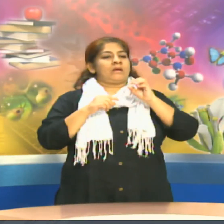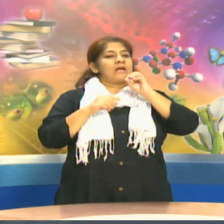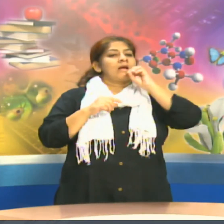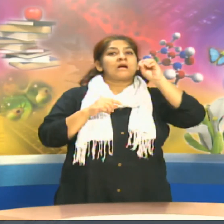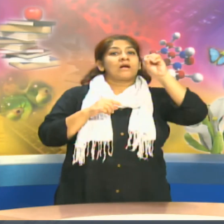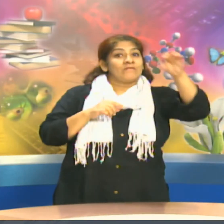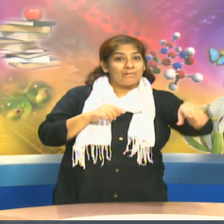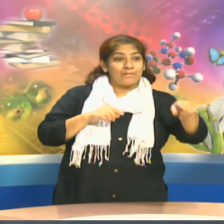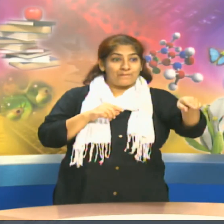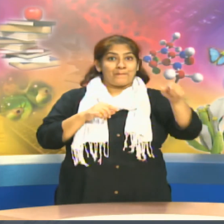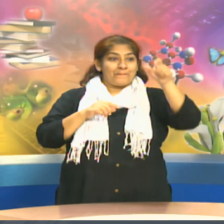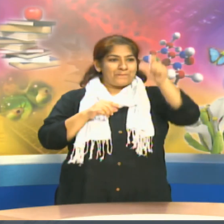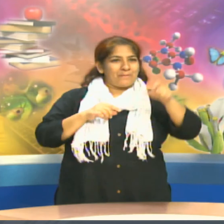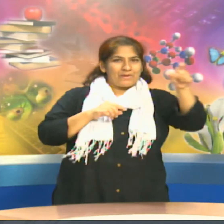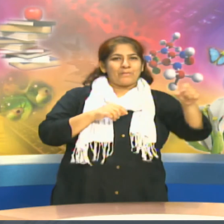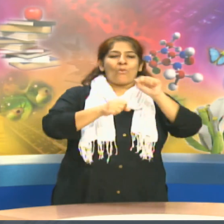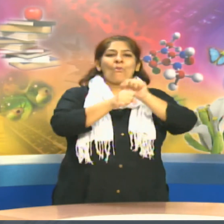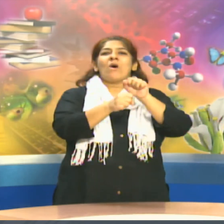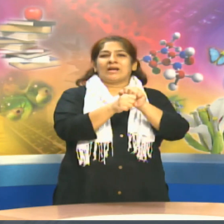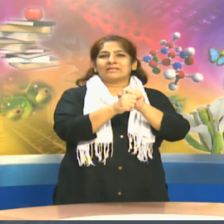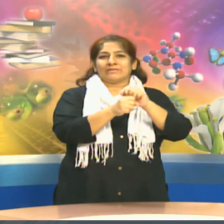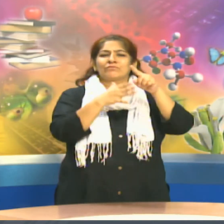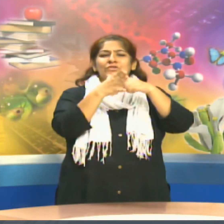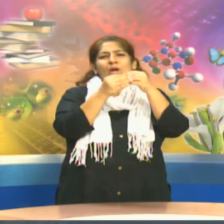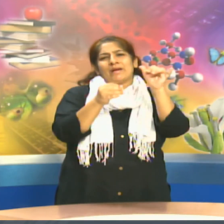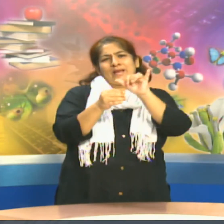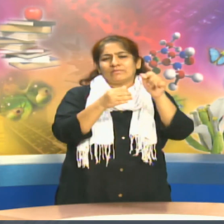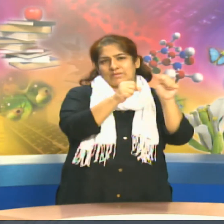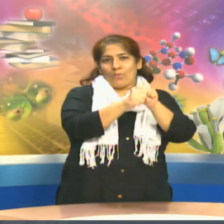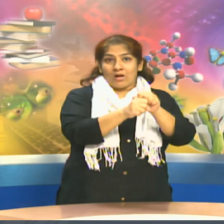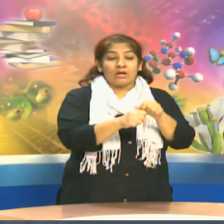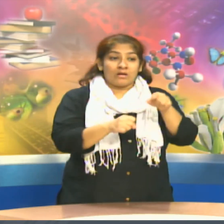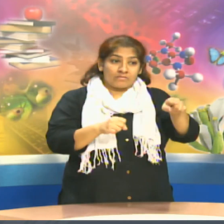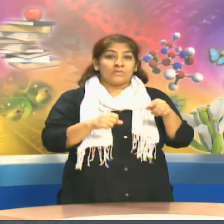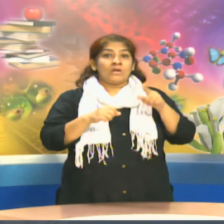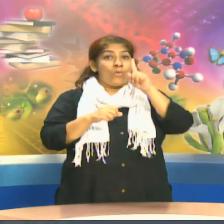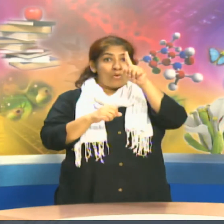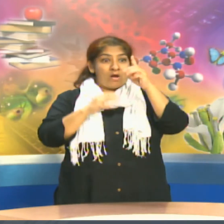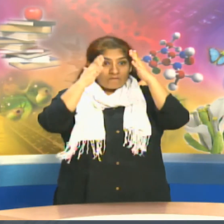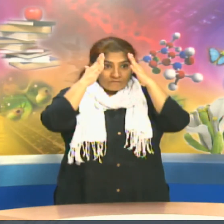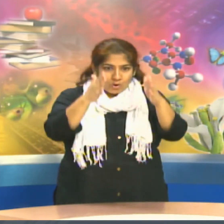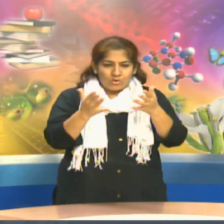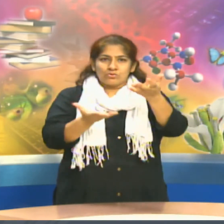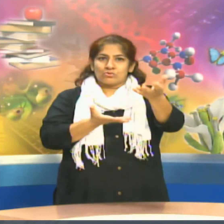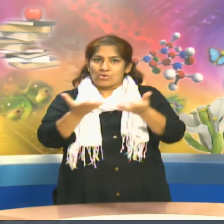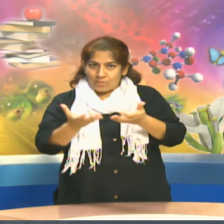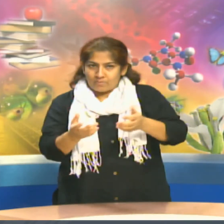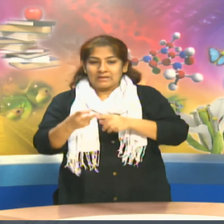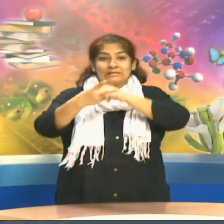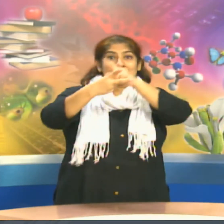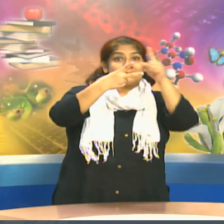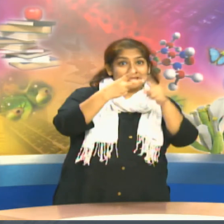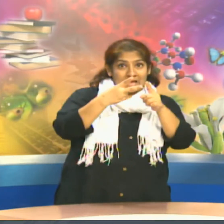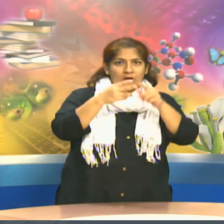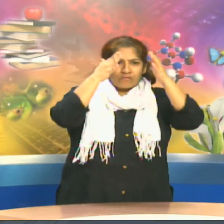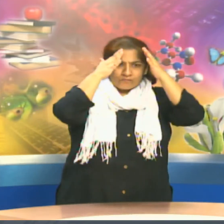the boss and I have given some work to the subordinate, and that person has